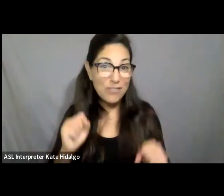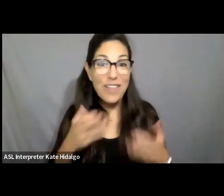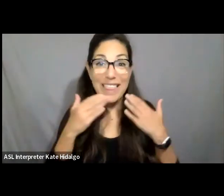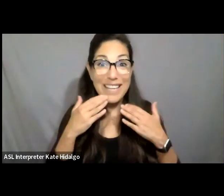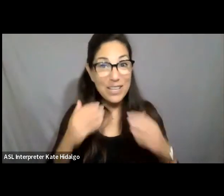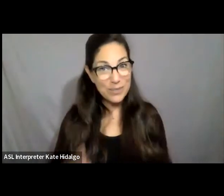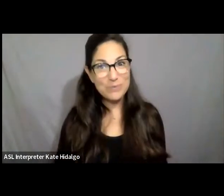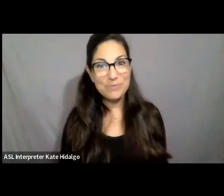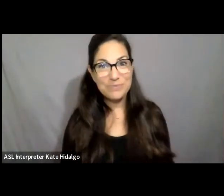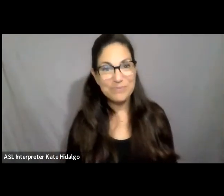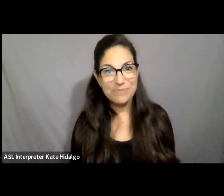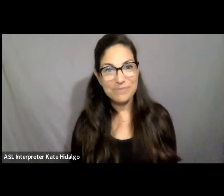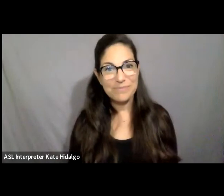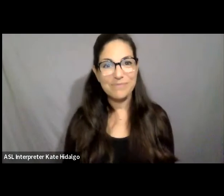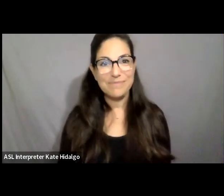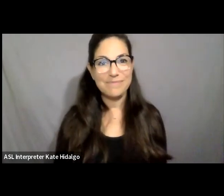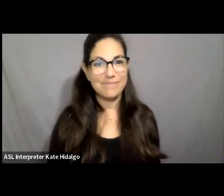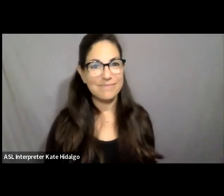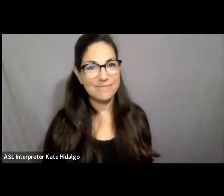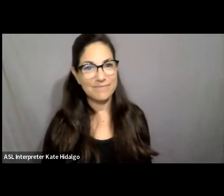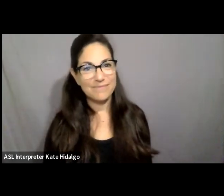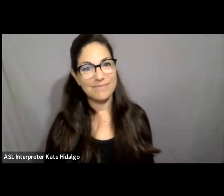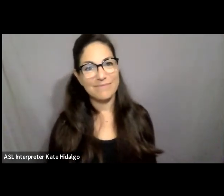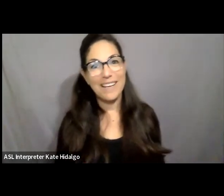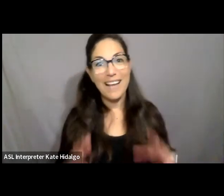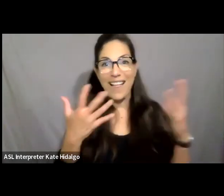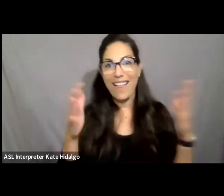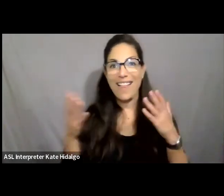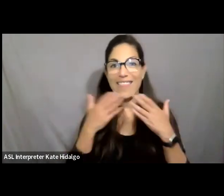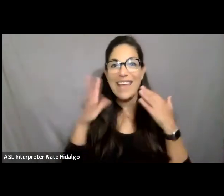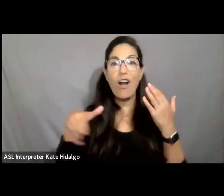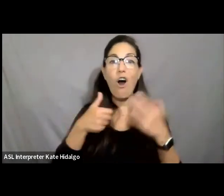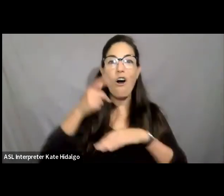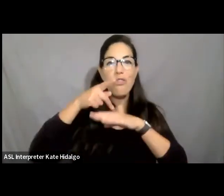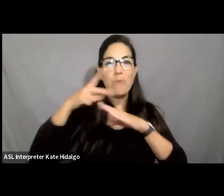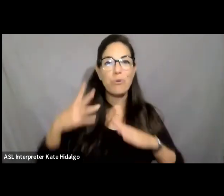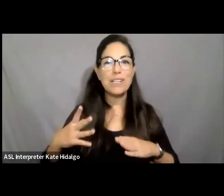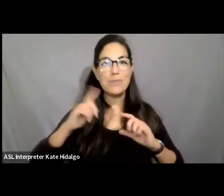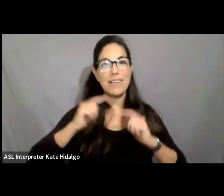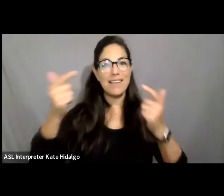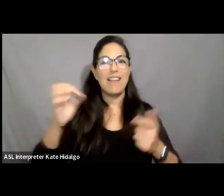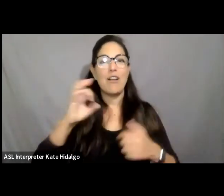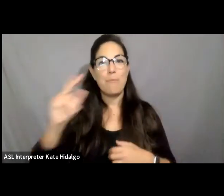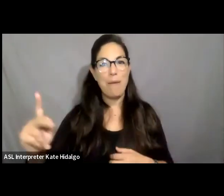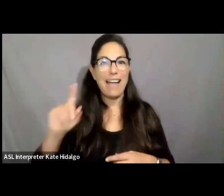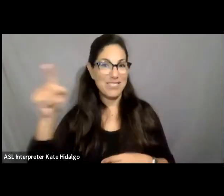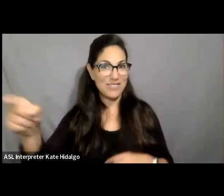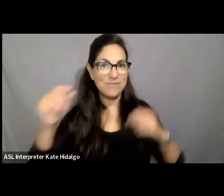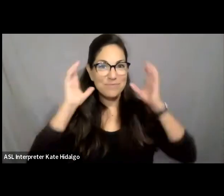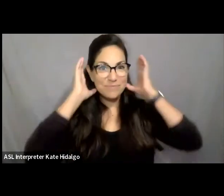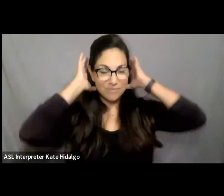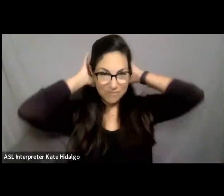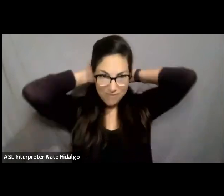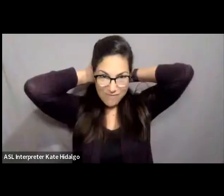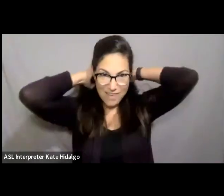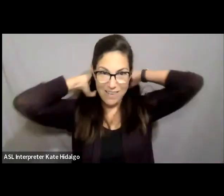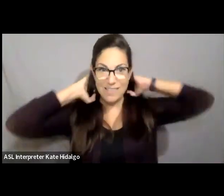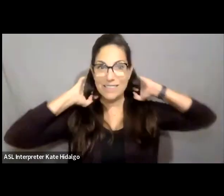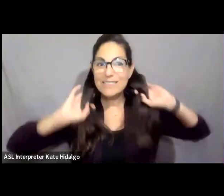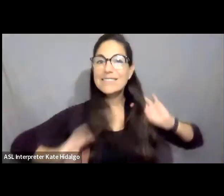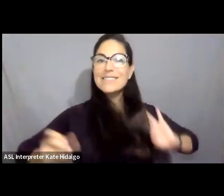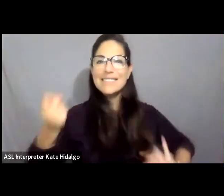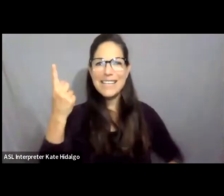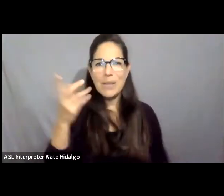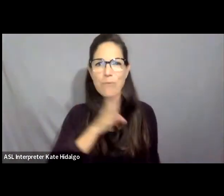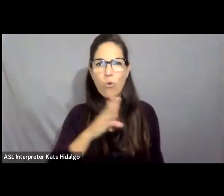you. Yeah. All right. Just want to thank all of our principals Thank you. and hand it back over to you. All right, President Lamb. excellent. Yeah. So I know that our board would